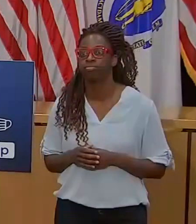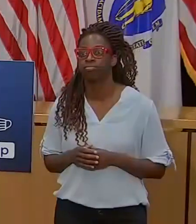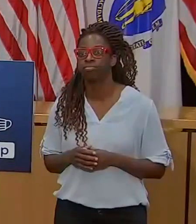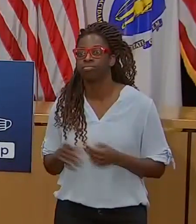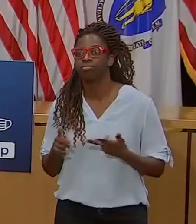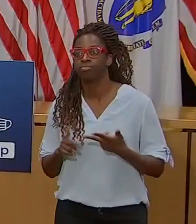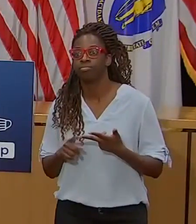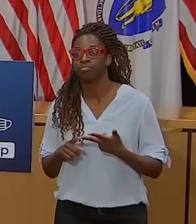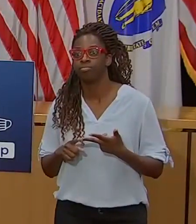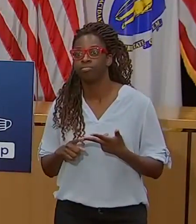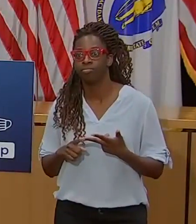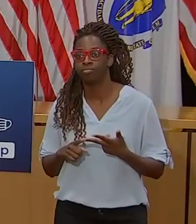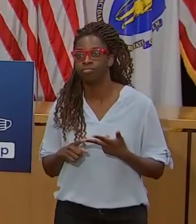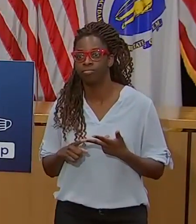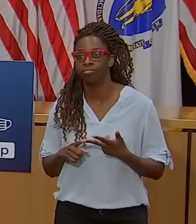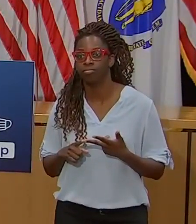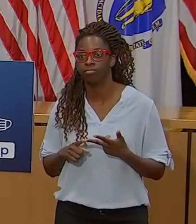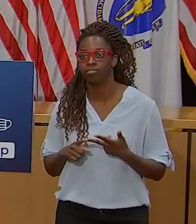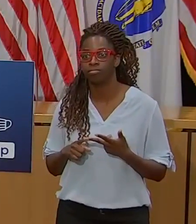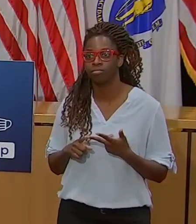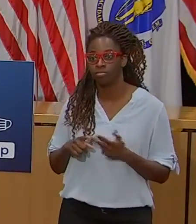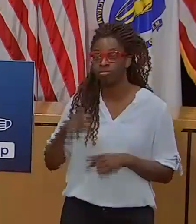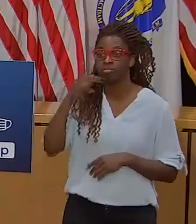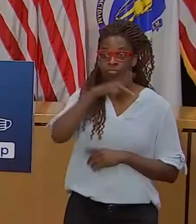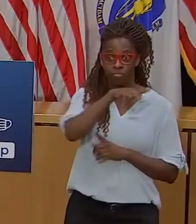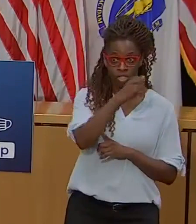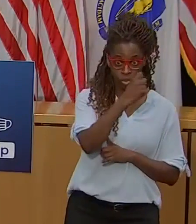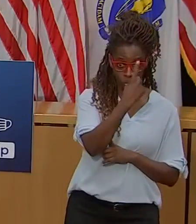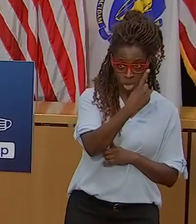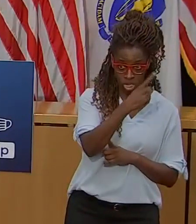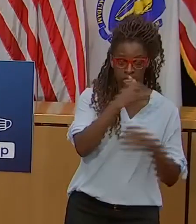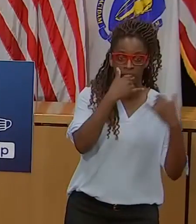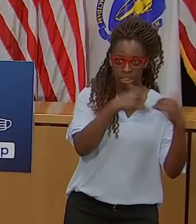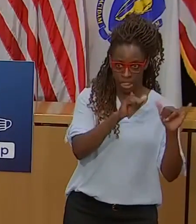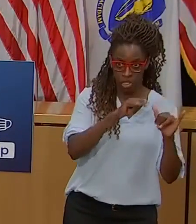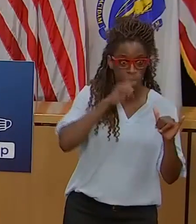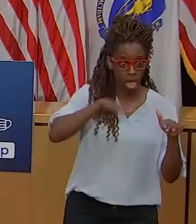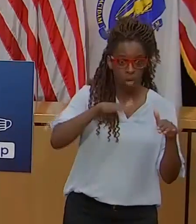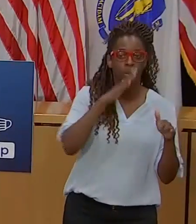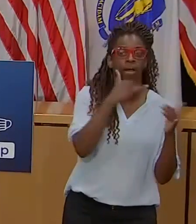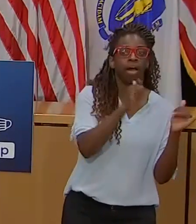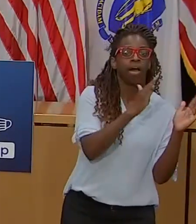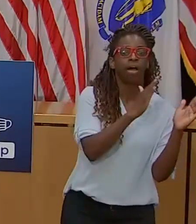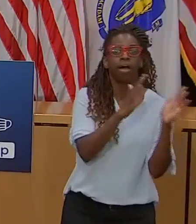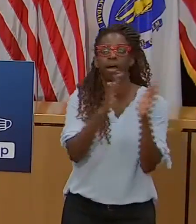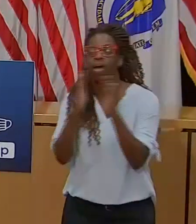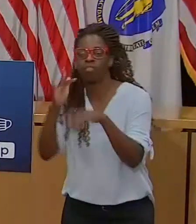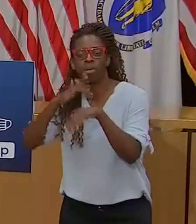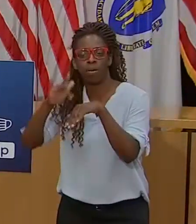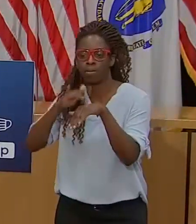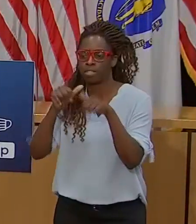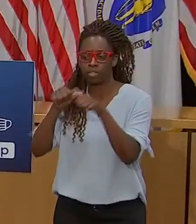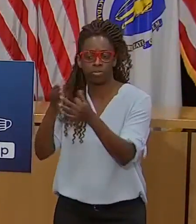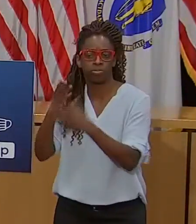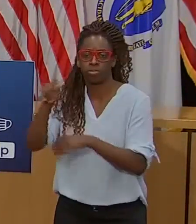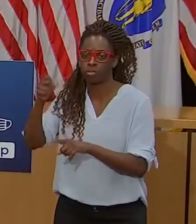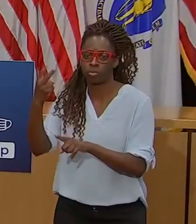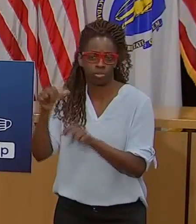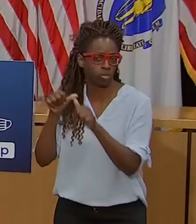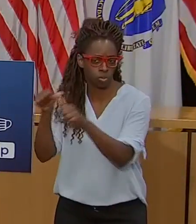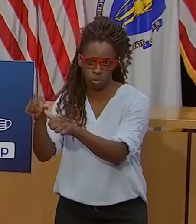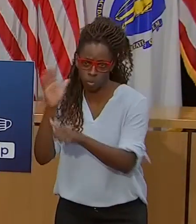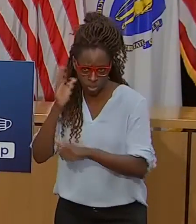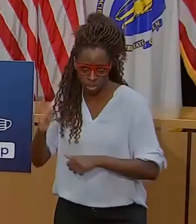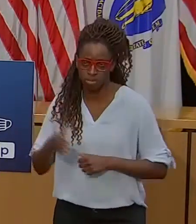mentioned. And specifically, in order of priority, phase two is individuals with two or more comorbidities